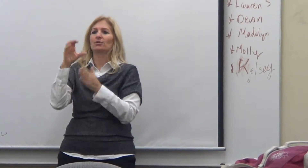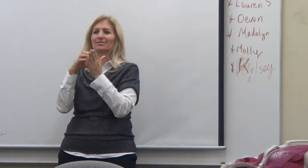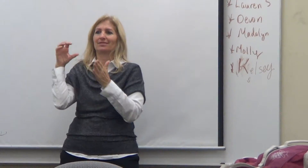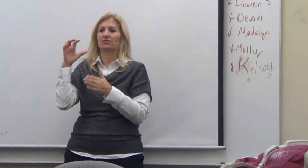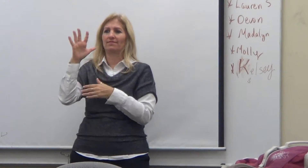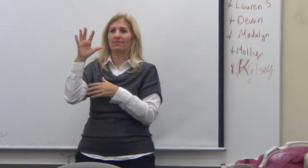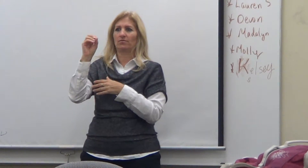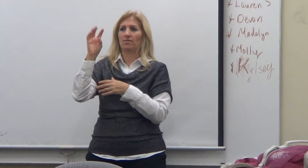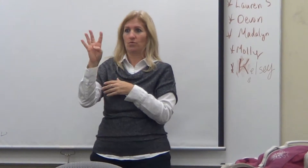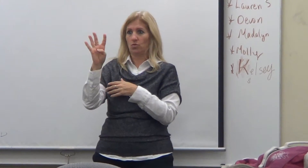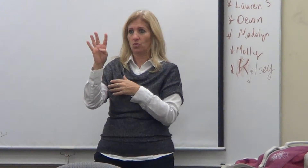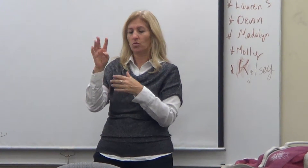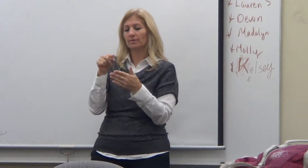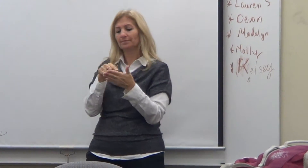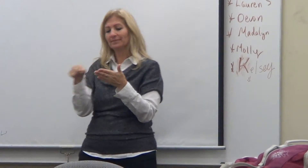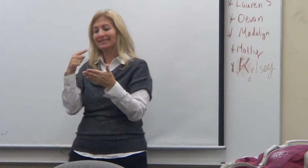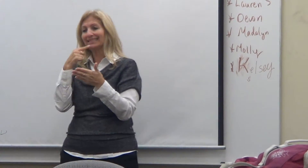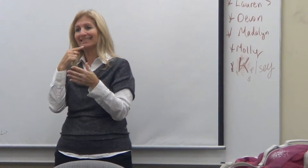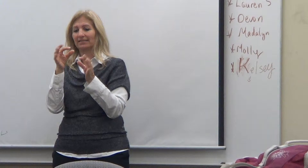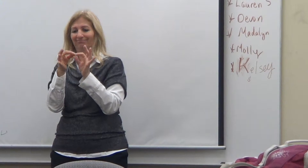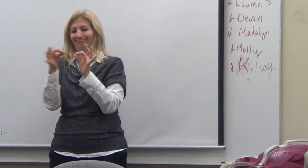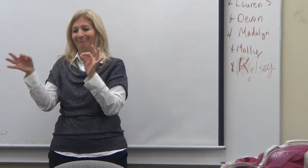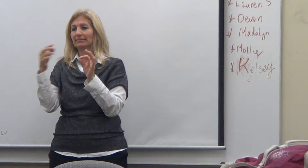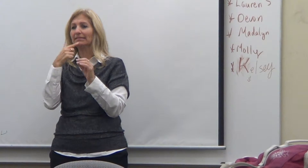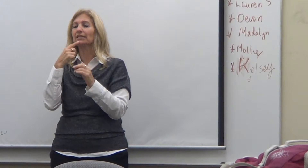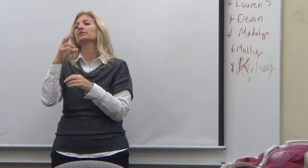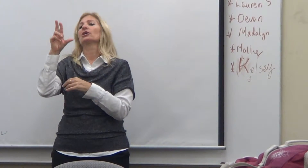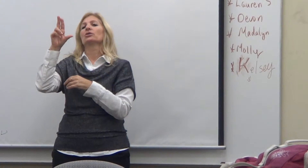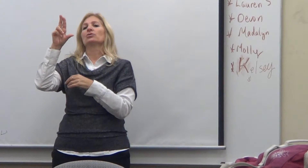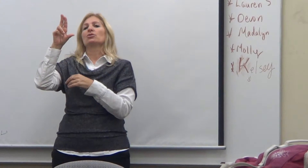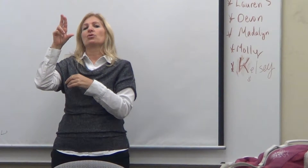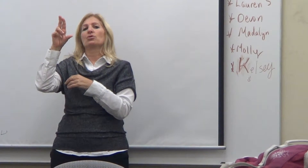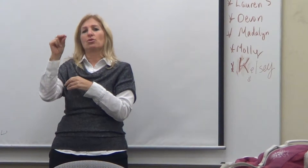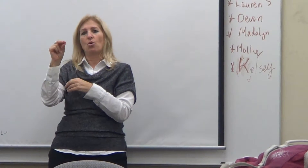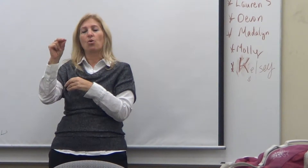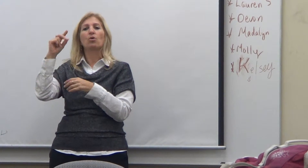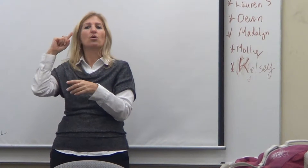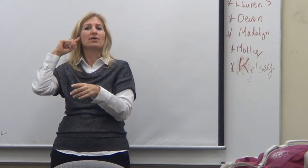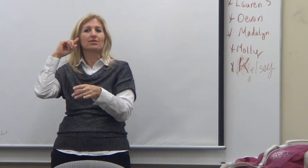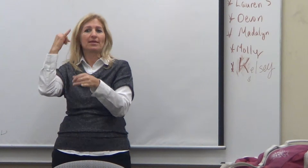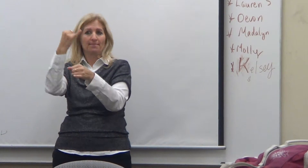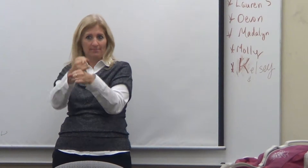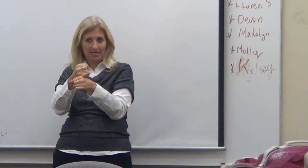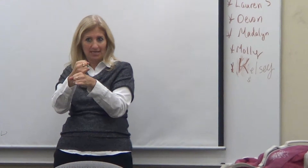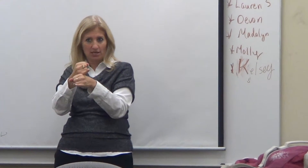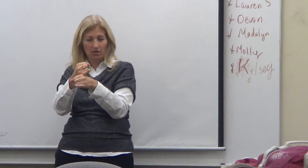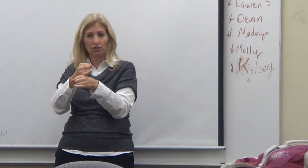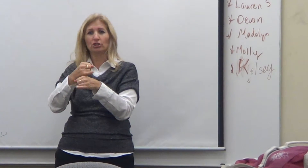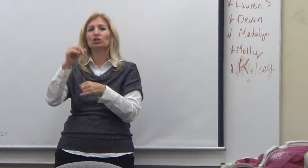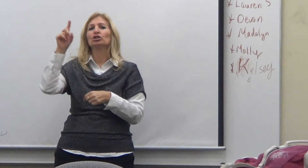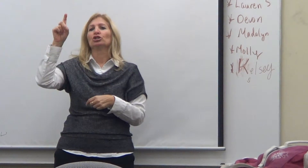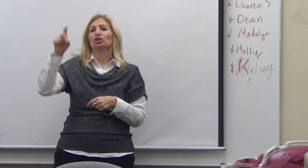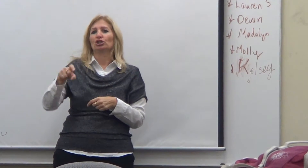HUD's problem with Apache Trails was that we wanted it to be only deaf residents.